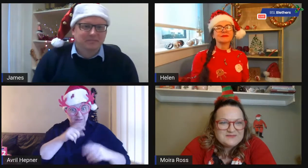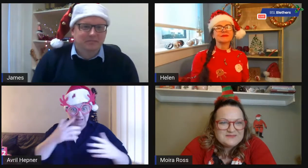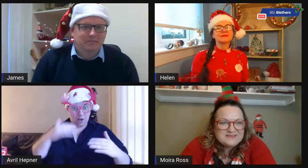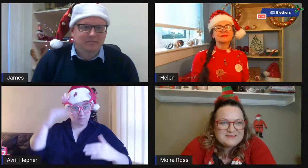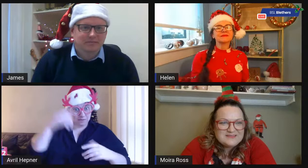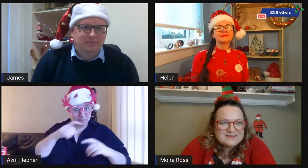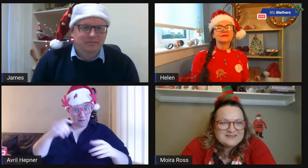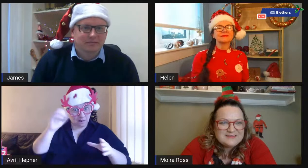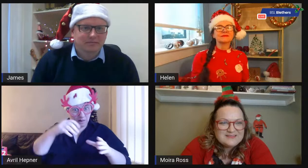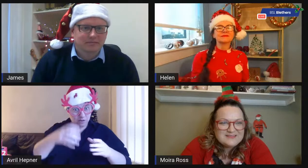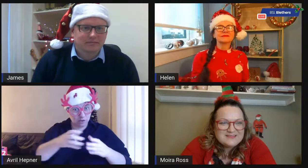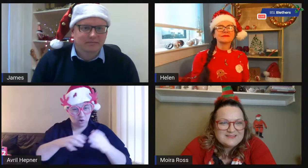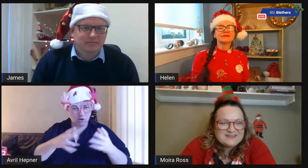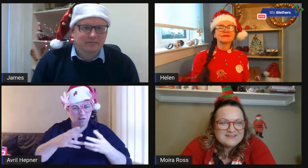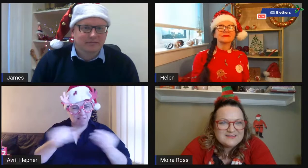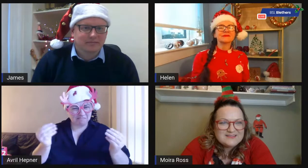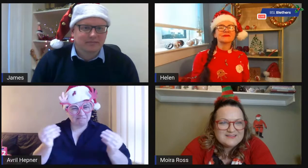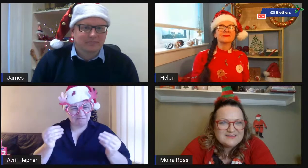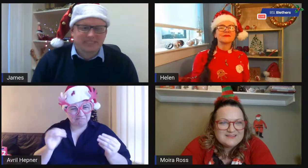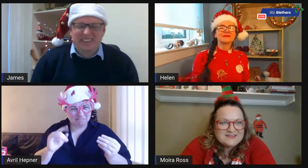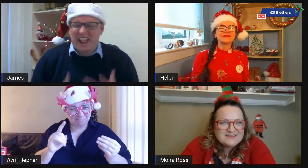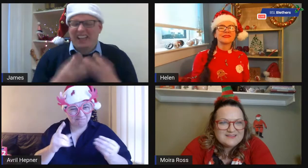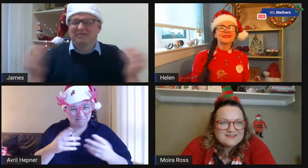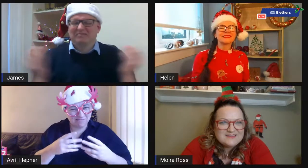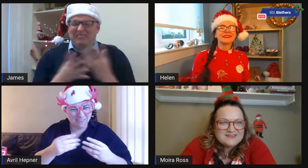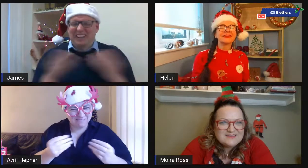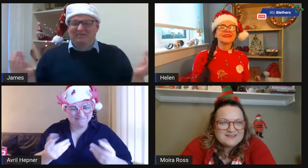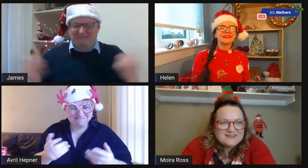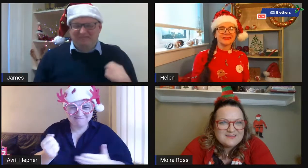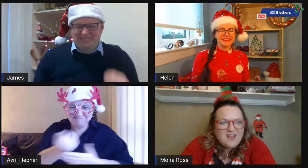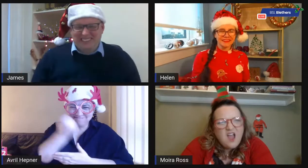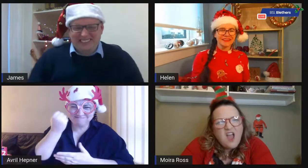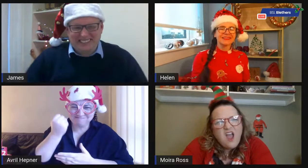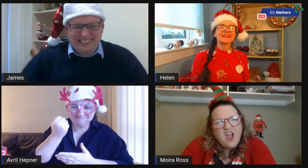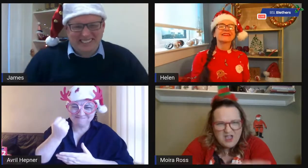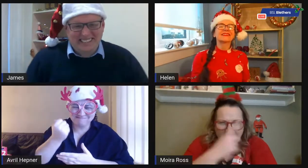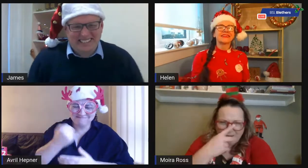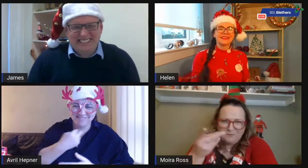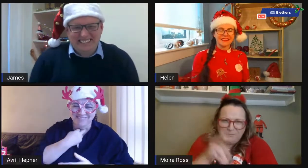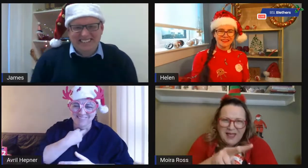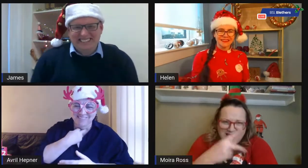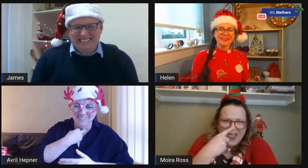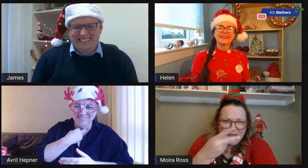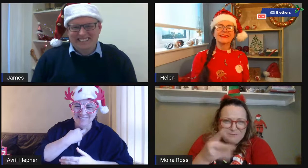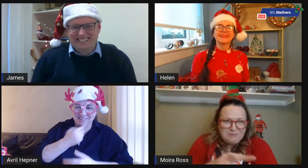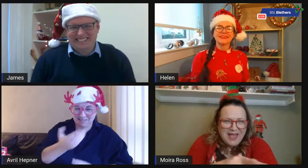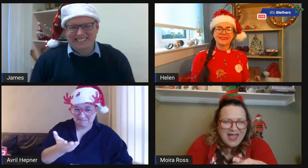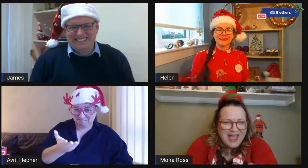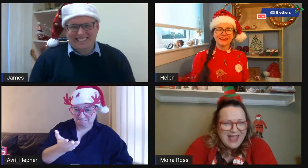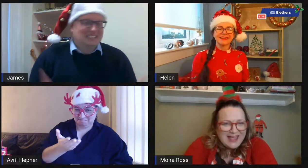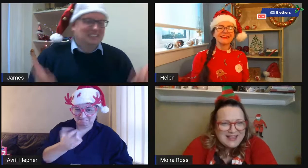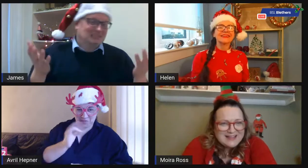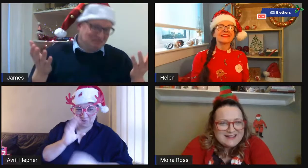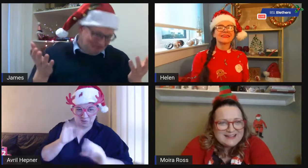done. Oh, that's lovely. And will you have a stocking this Christmas as an adult, or don't you do that anymore? No. Oh, that's a